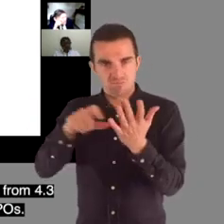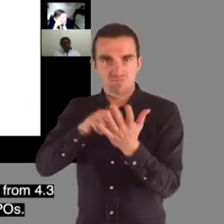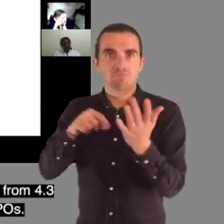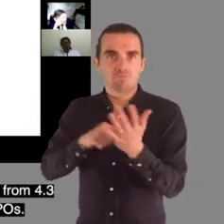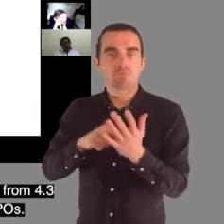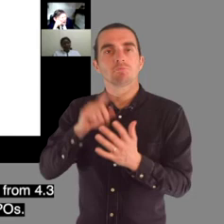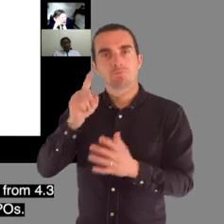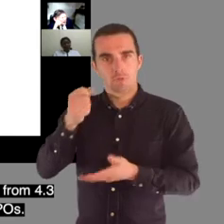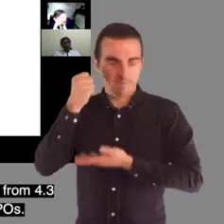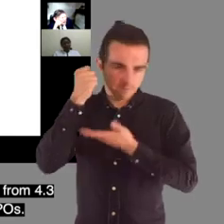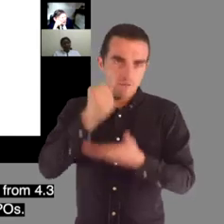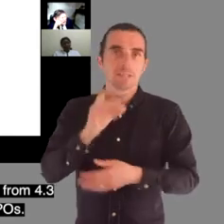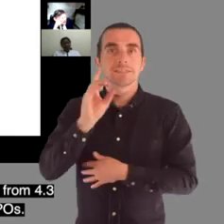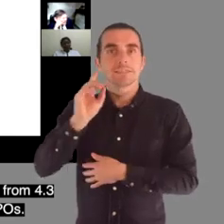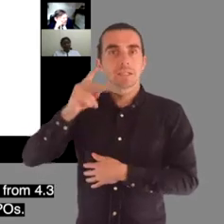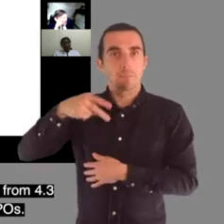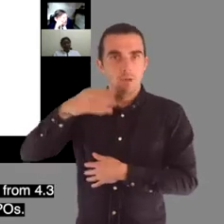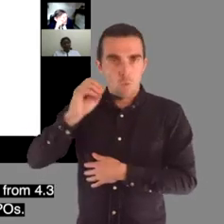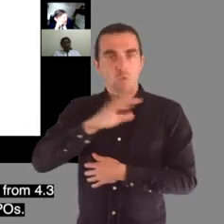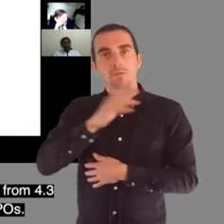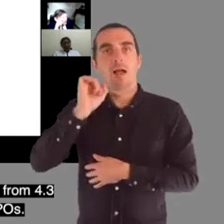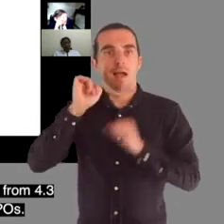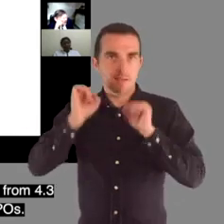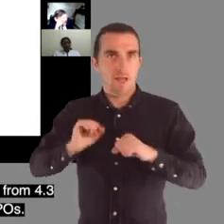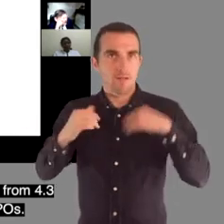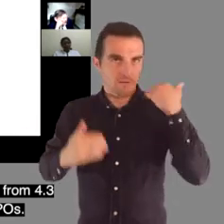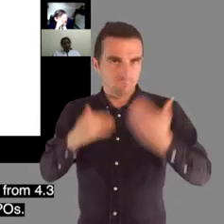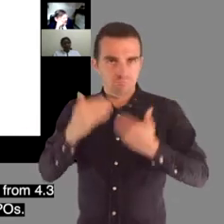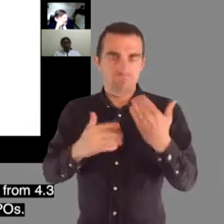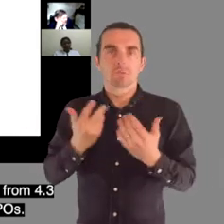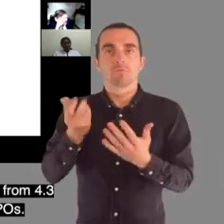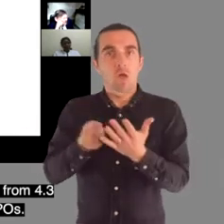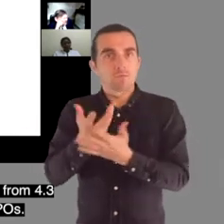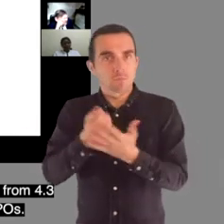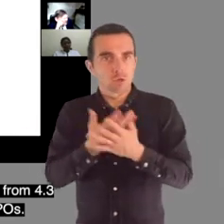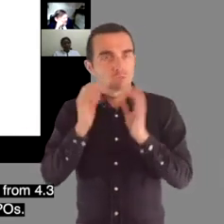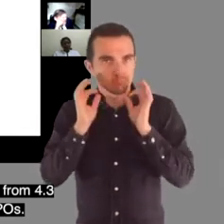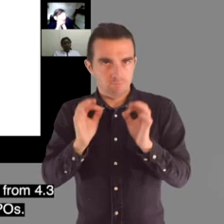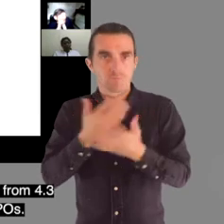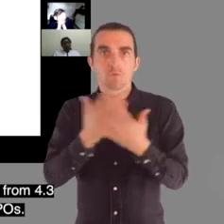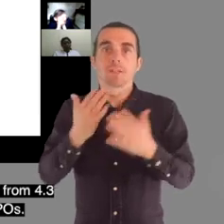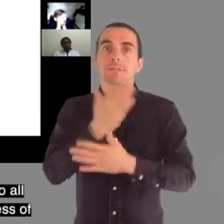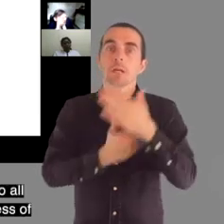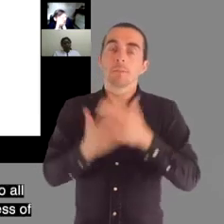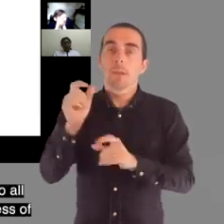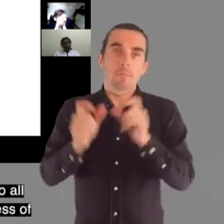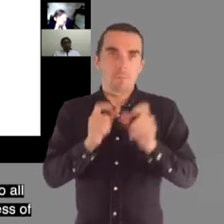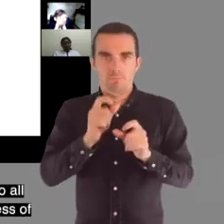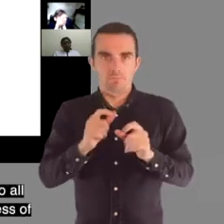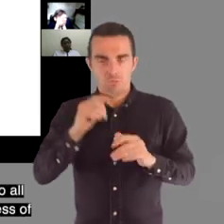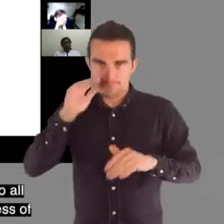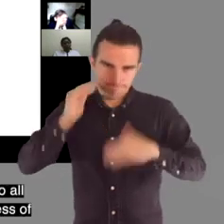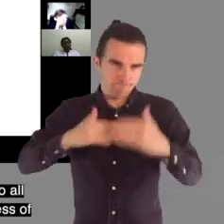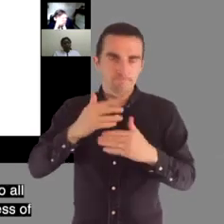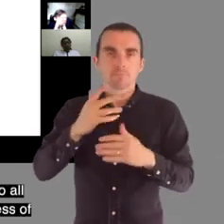from 4.3 and 33.3 to actually fund DPOs. Make information